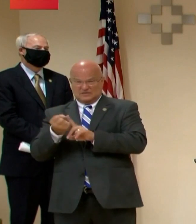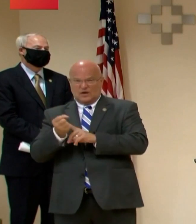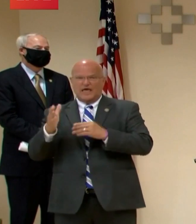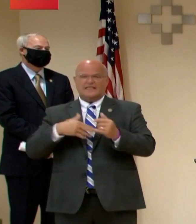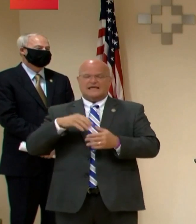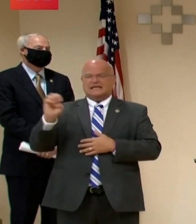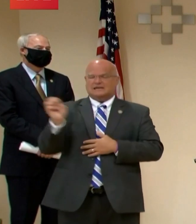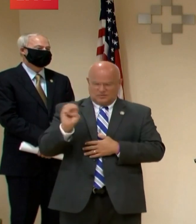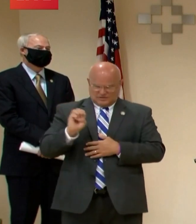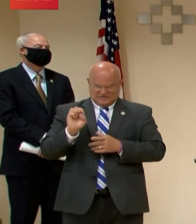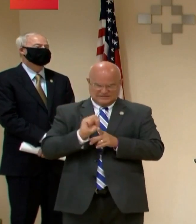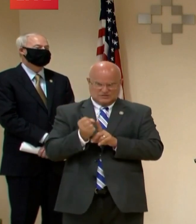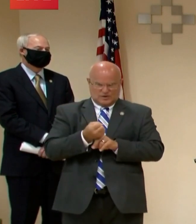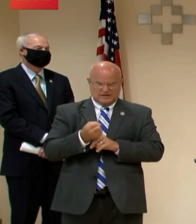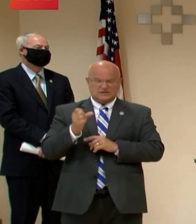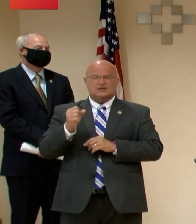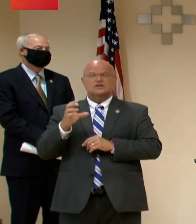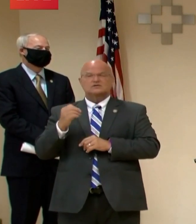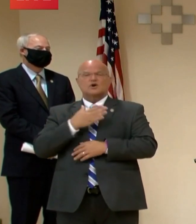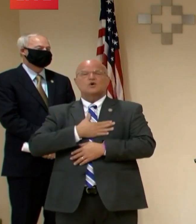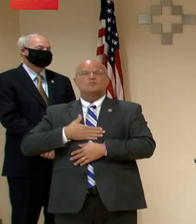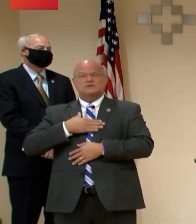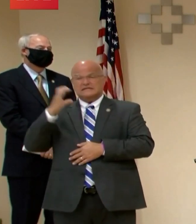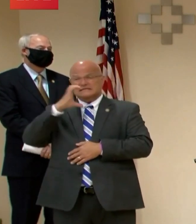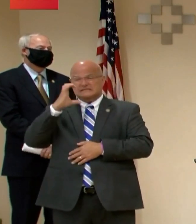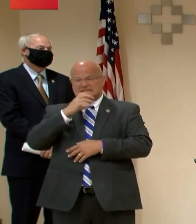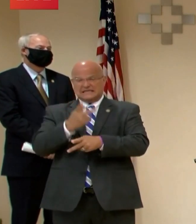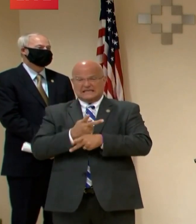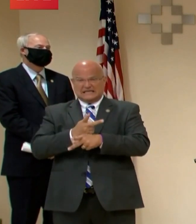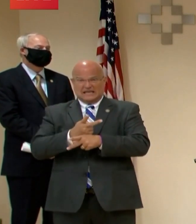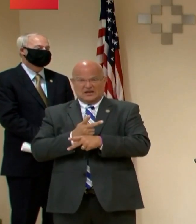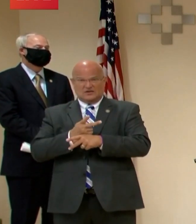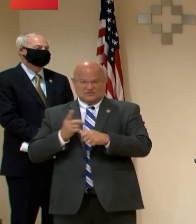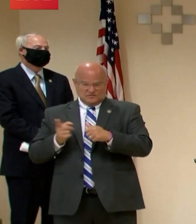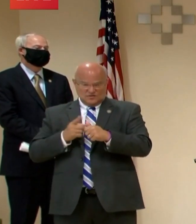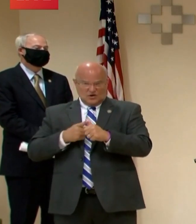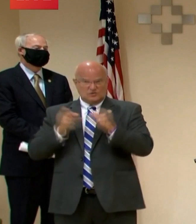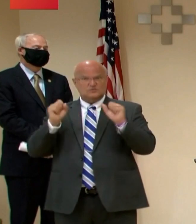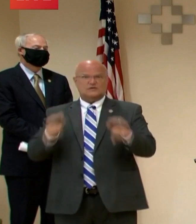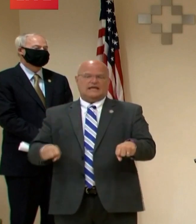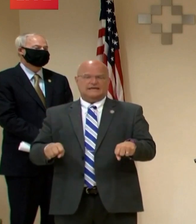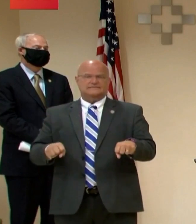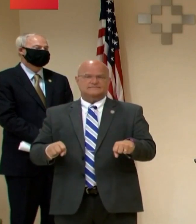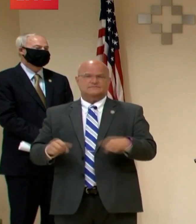an emergent situation. So please seek care wherever you are in the state.